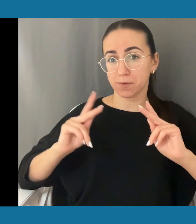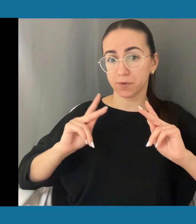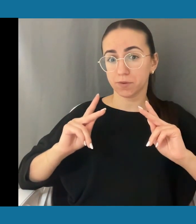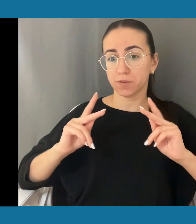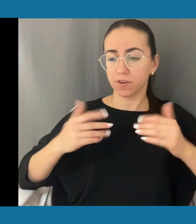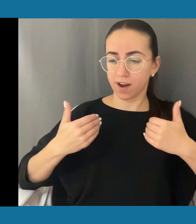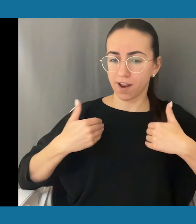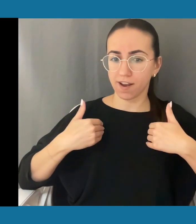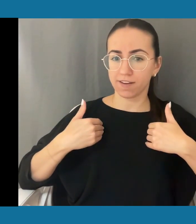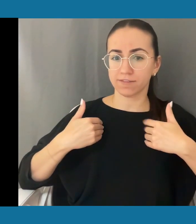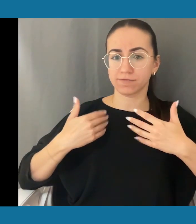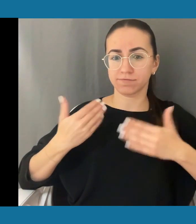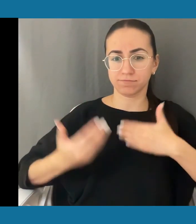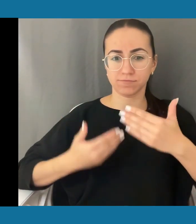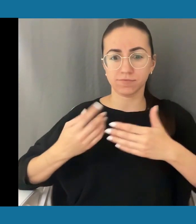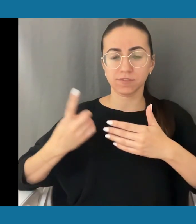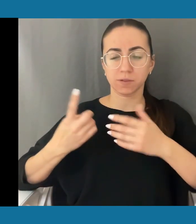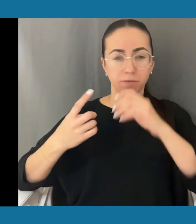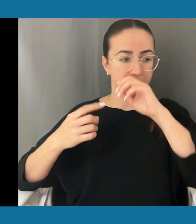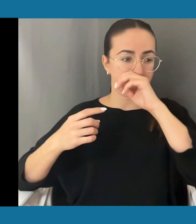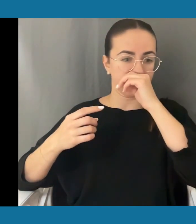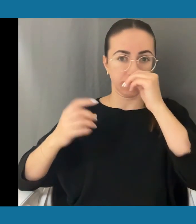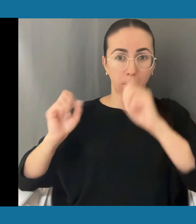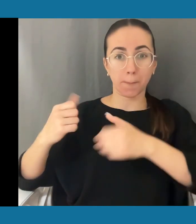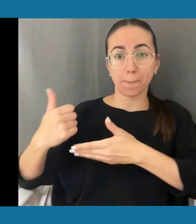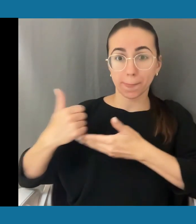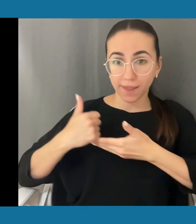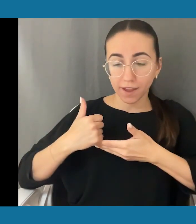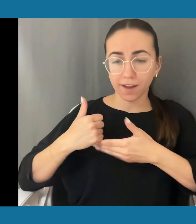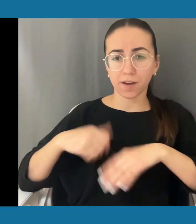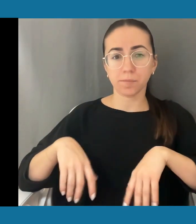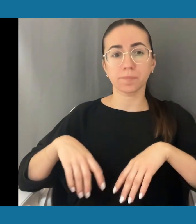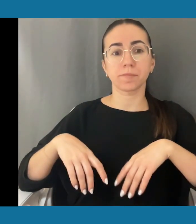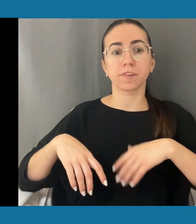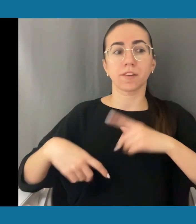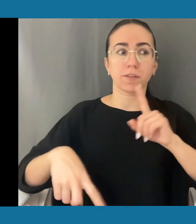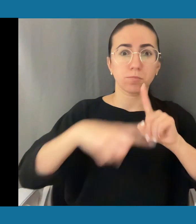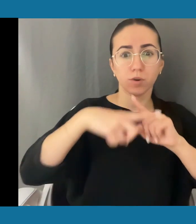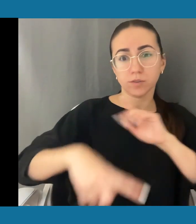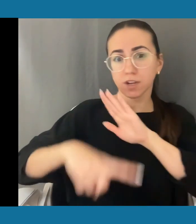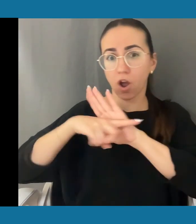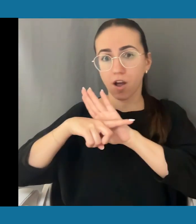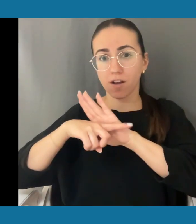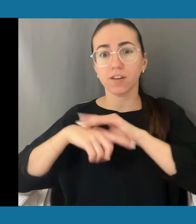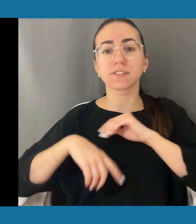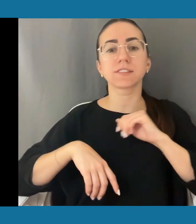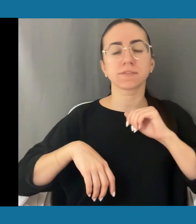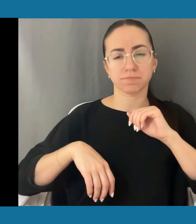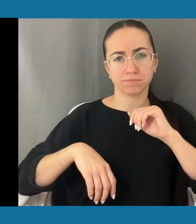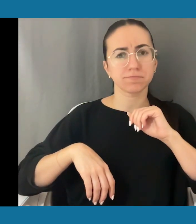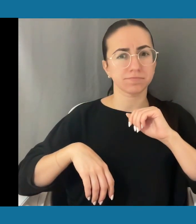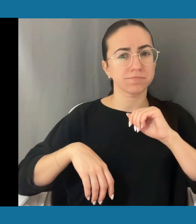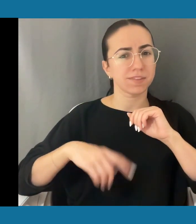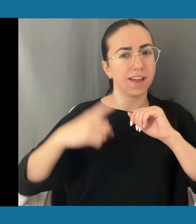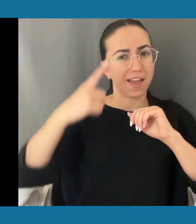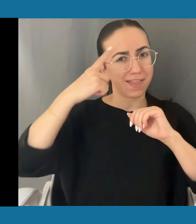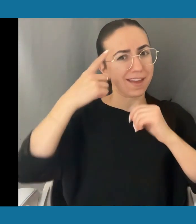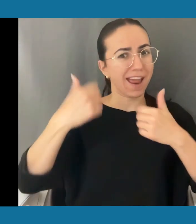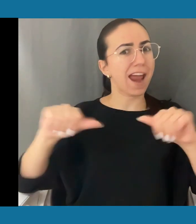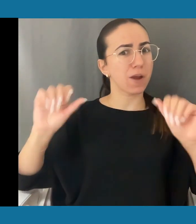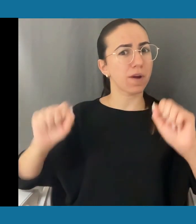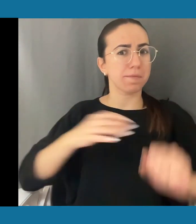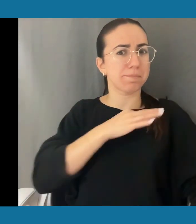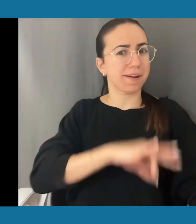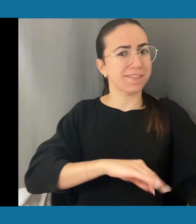navigate somebody on what that is and the pros and cons, I think anybody could use that, but especially as it